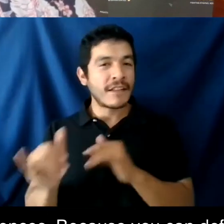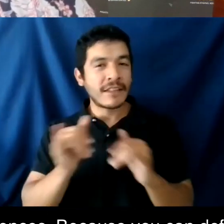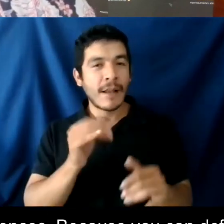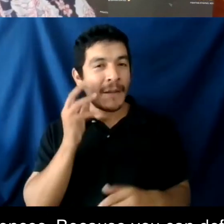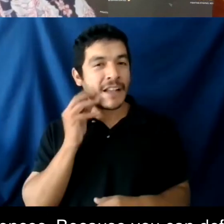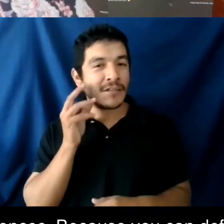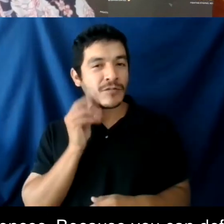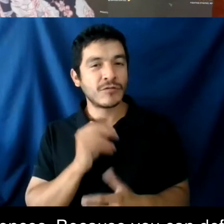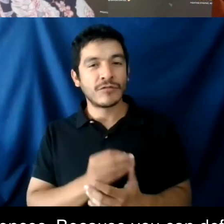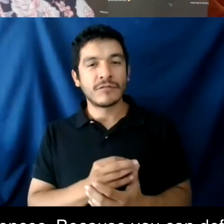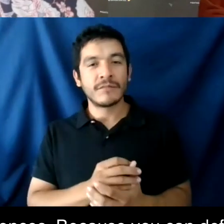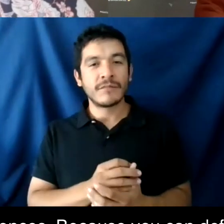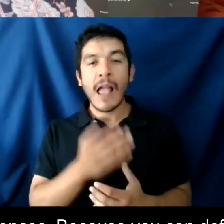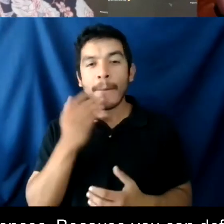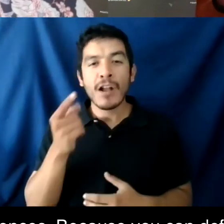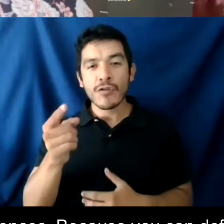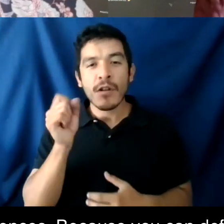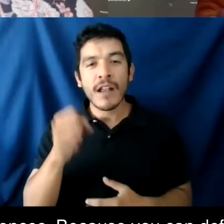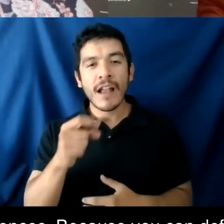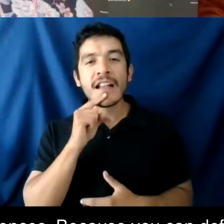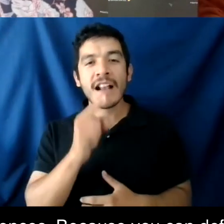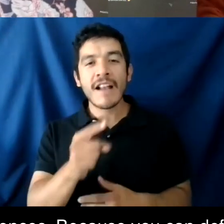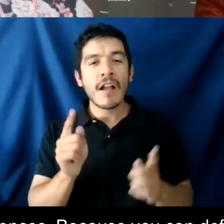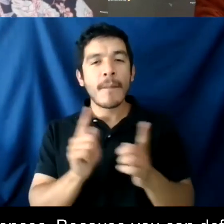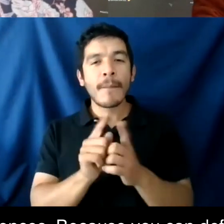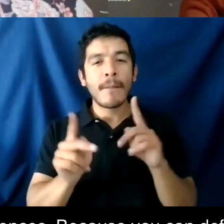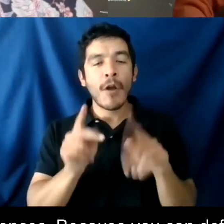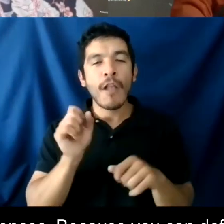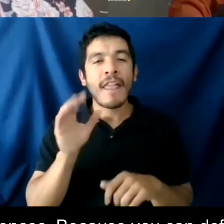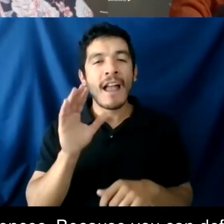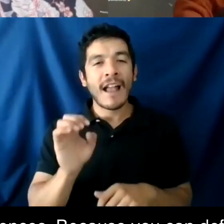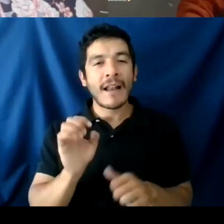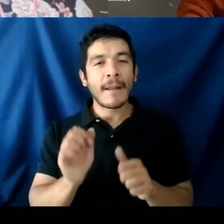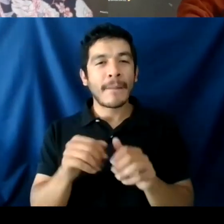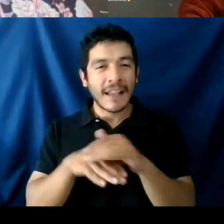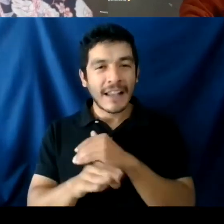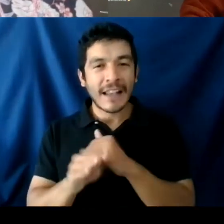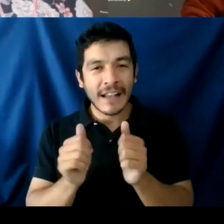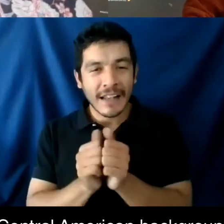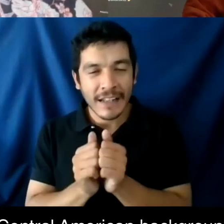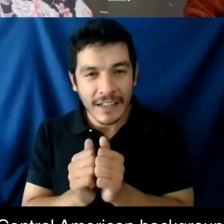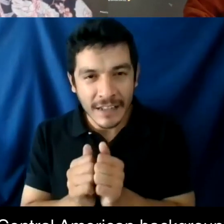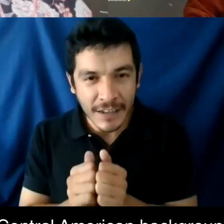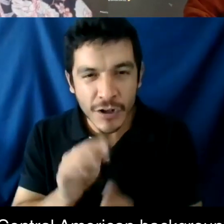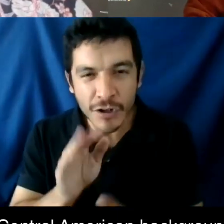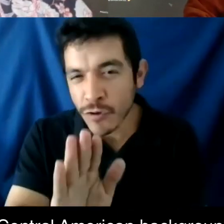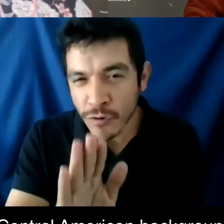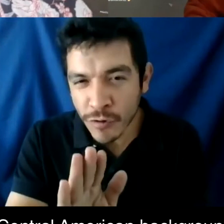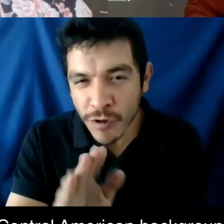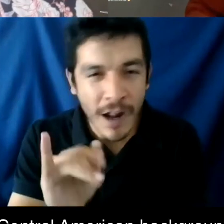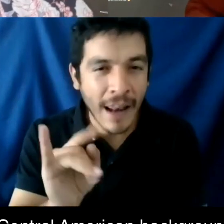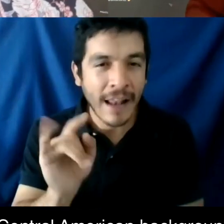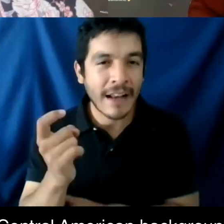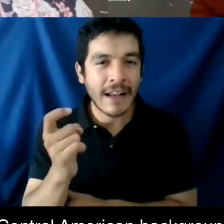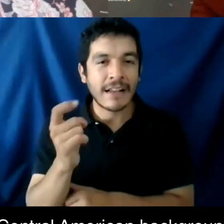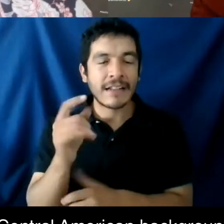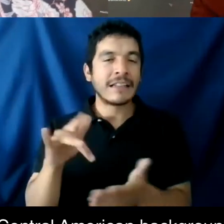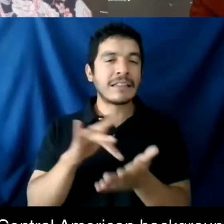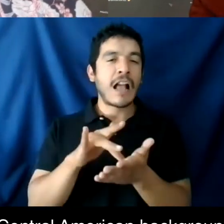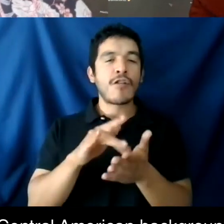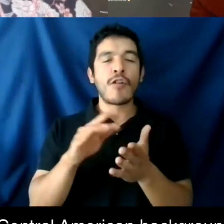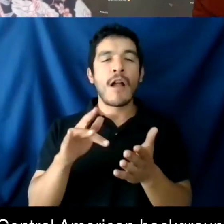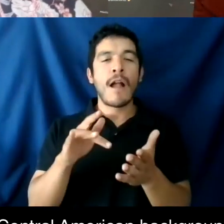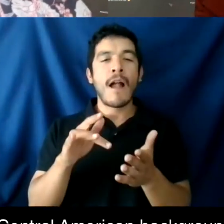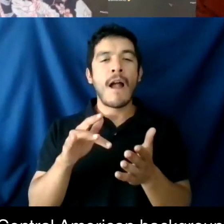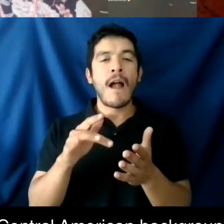experiences, because you can definitely meet people that like encompass, like, let's say, like your Latina Central American